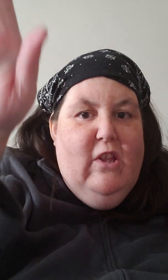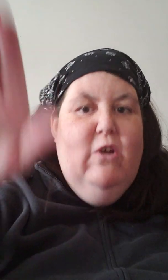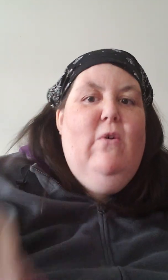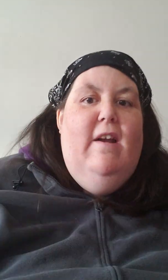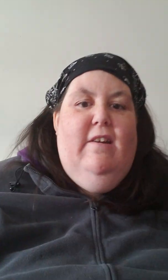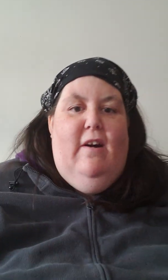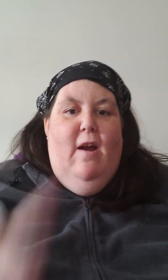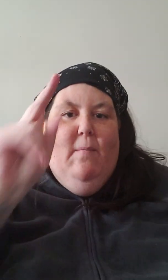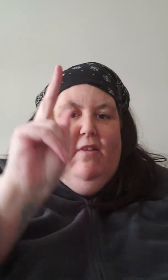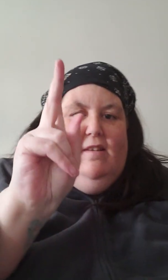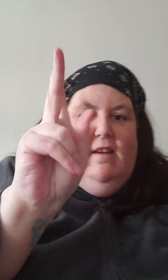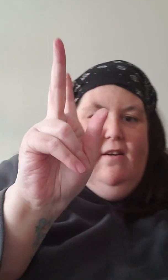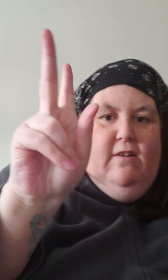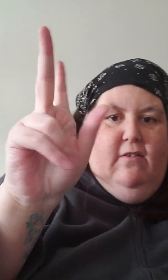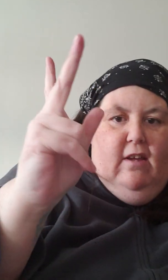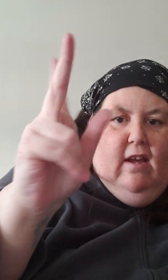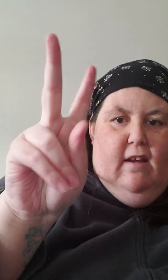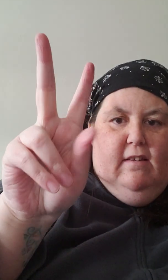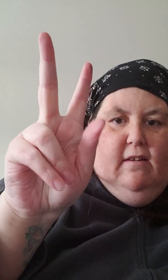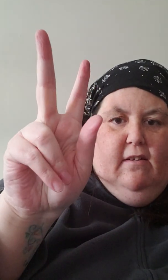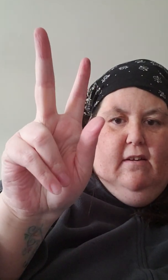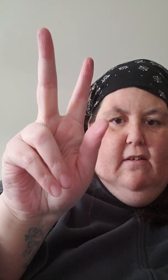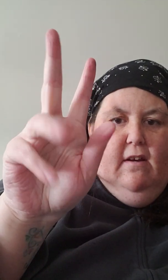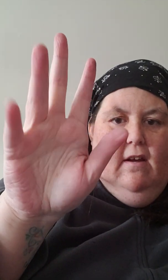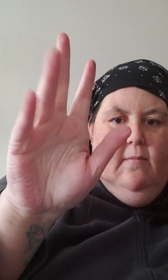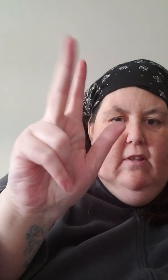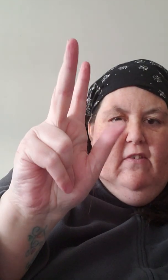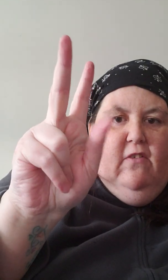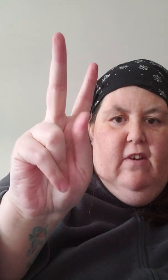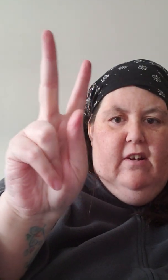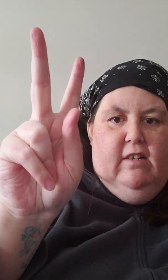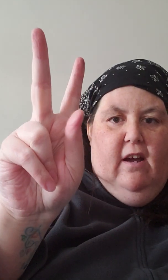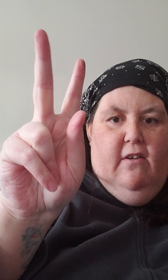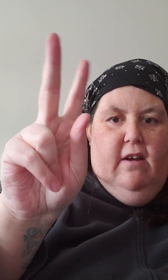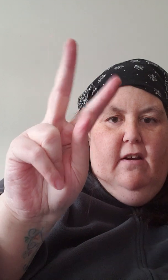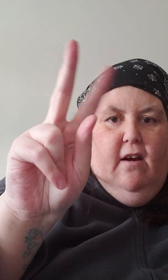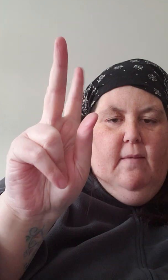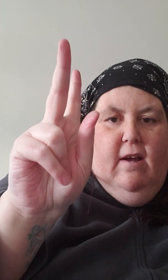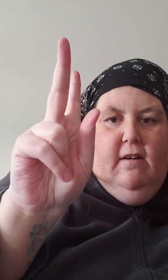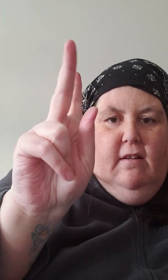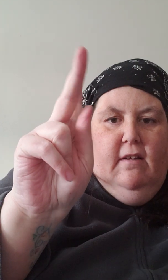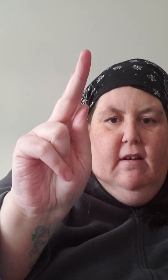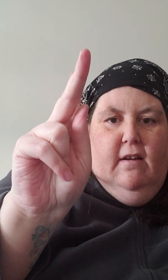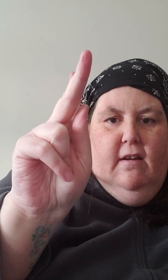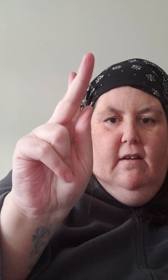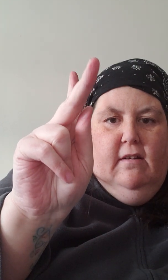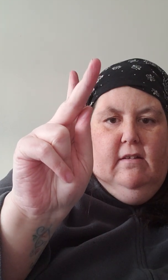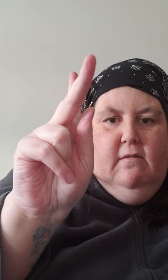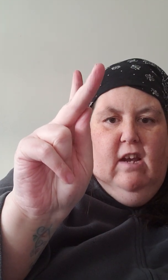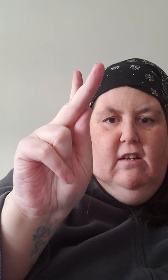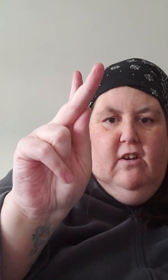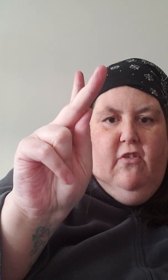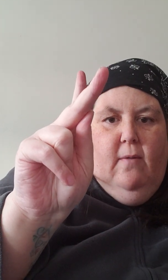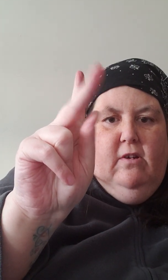flew under. But this is how you do the K. So you put your 2 fingers down and automatically just hit your thumb to the